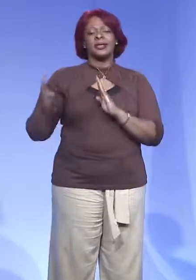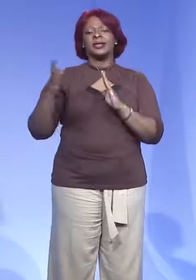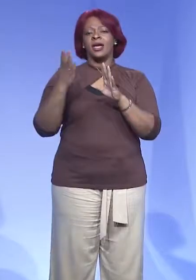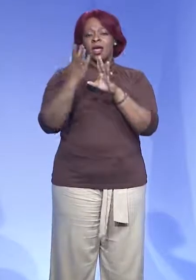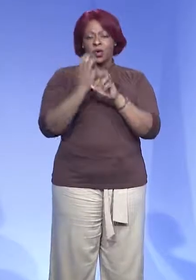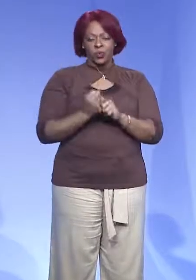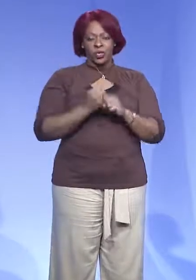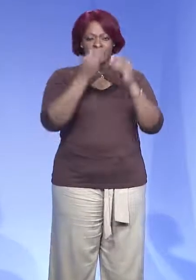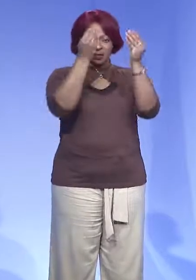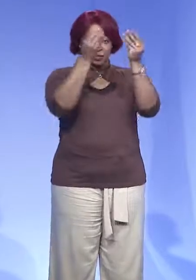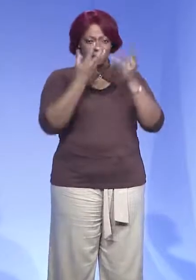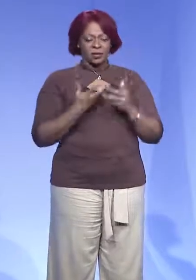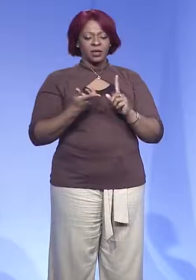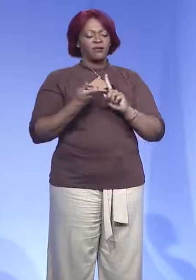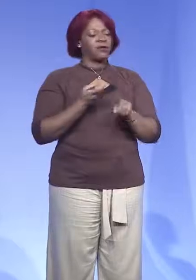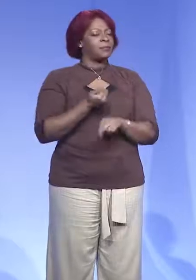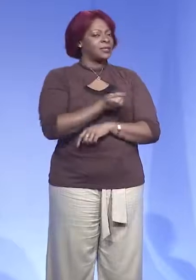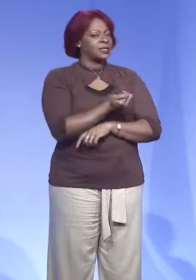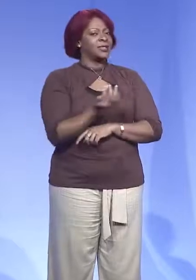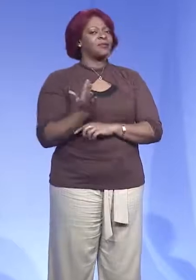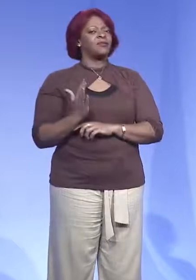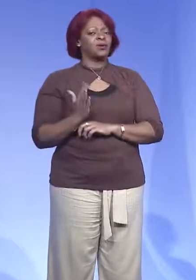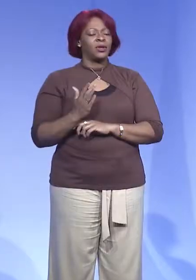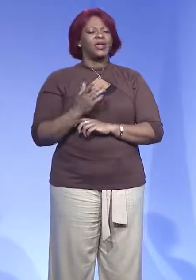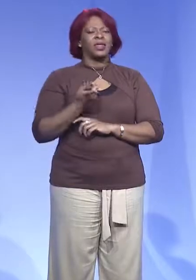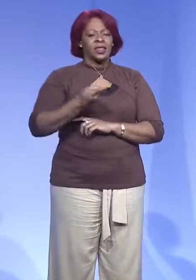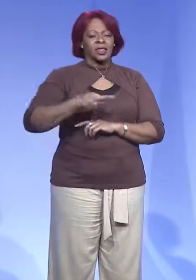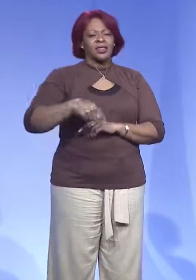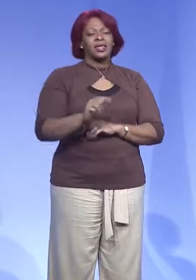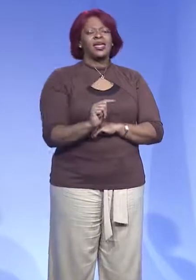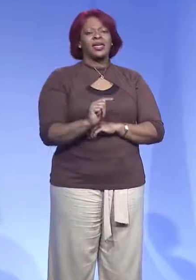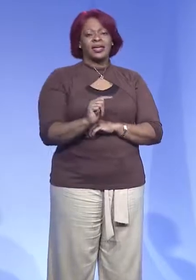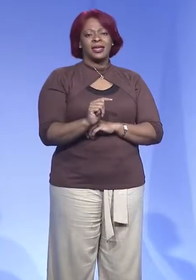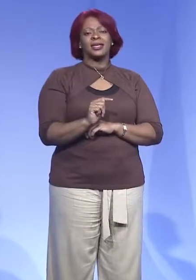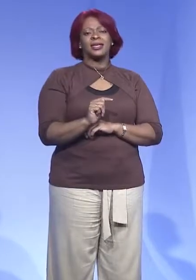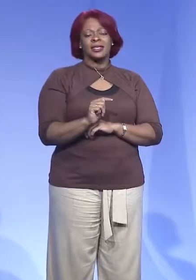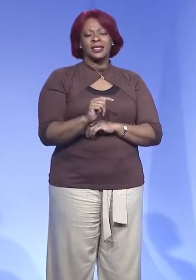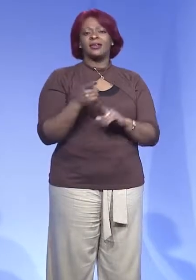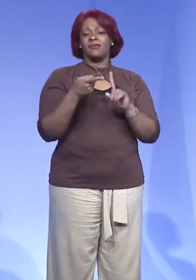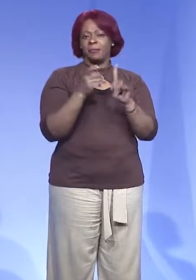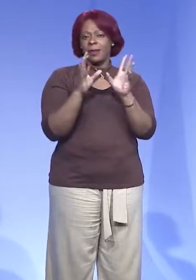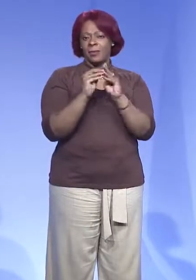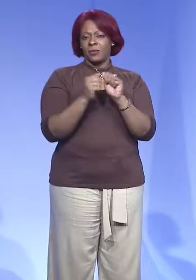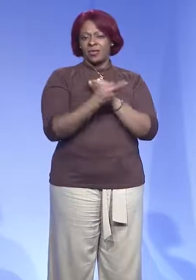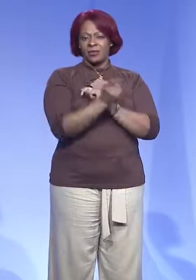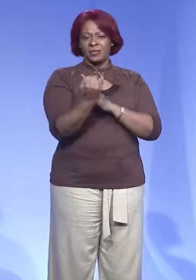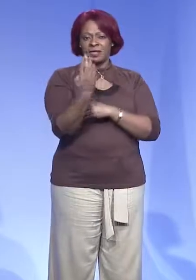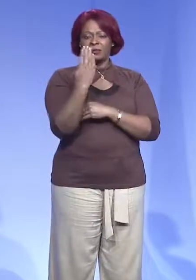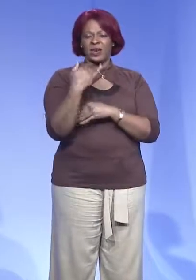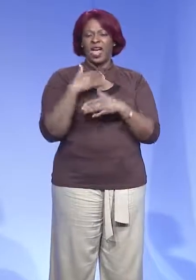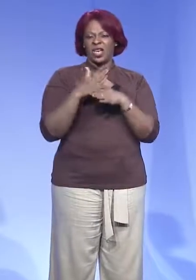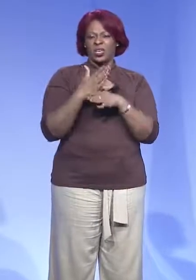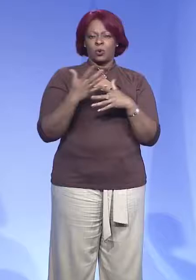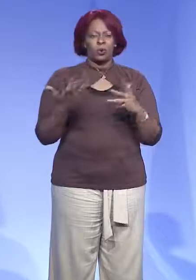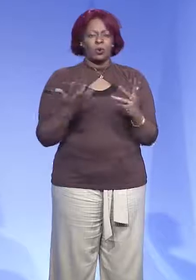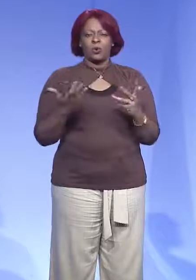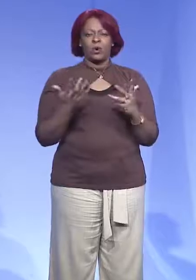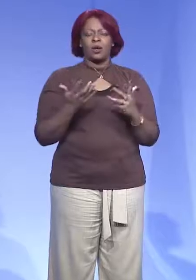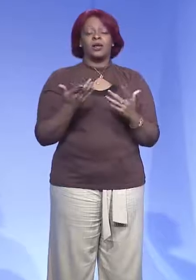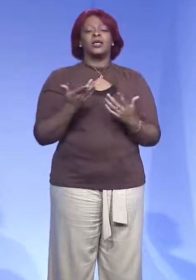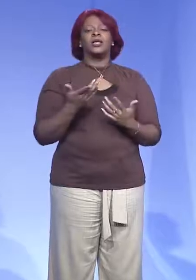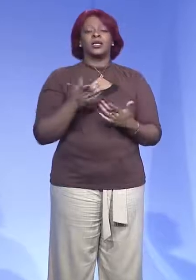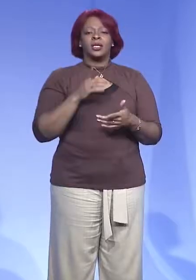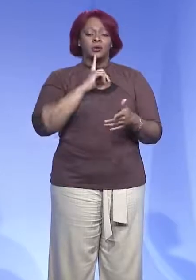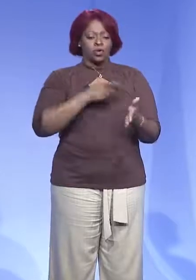received communication from several, and in a meeting with them this morning, I shared what part of what